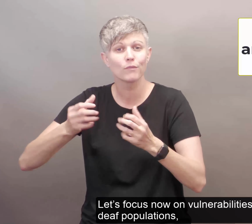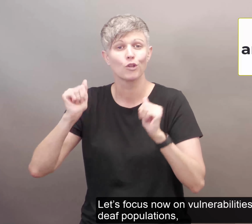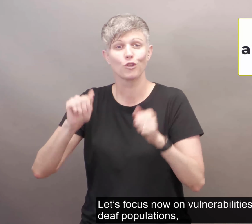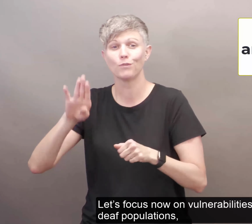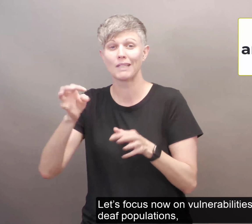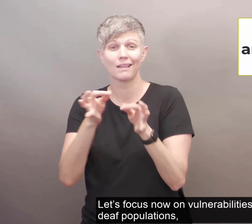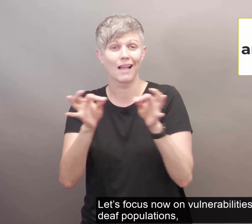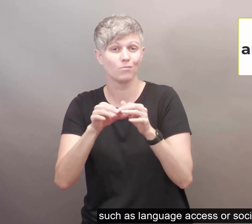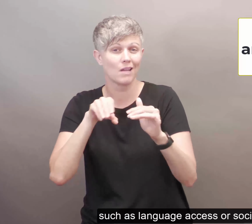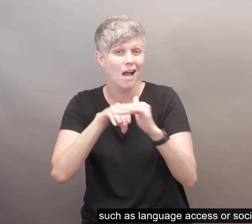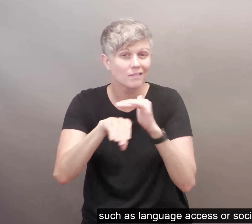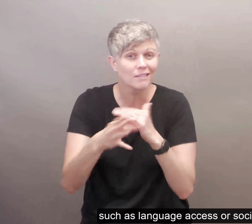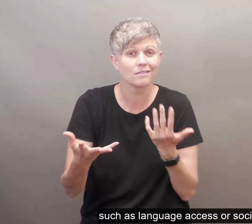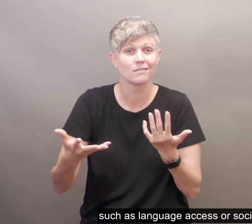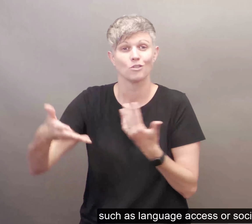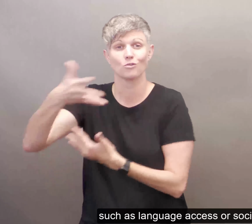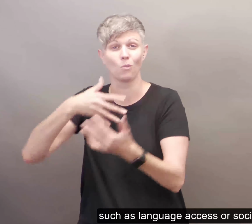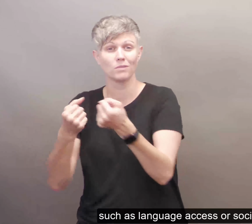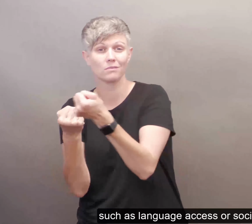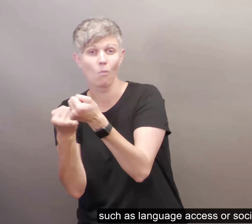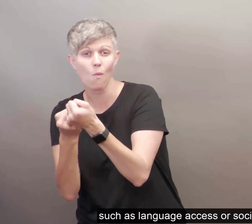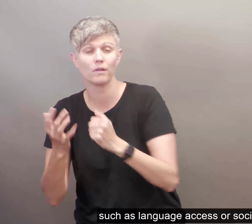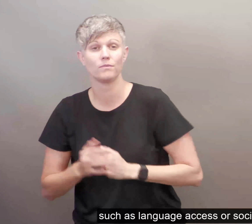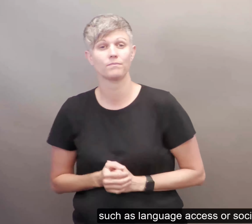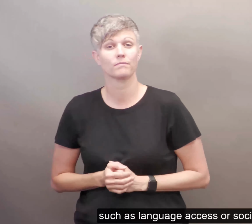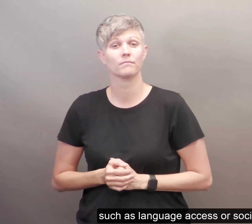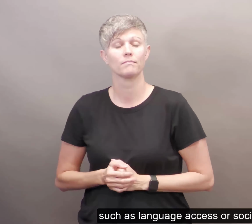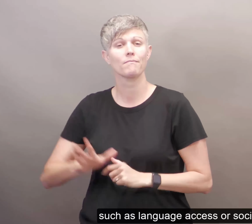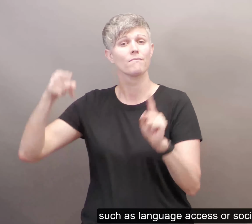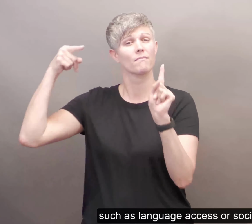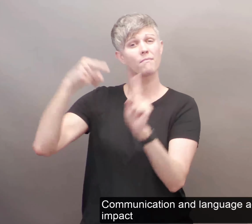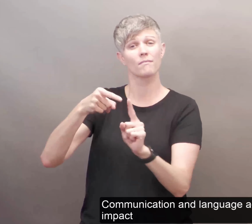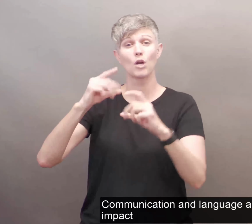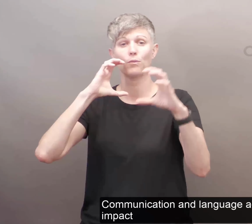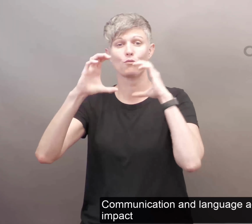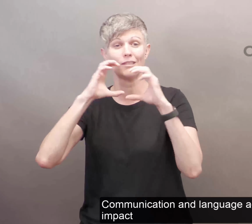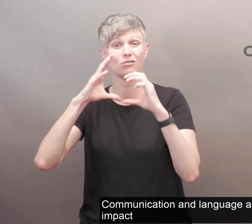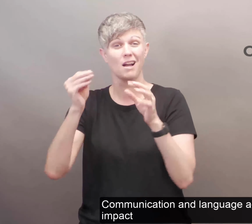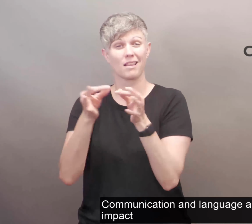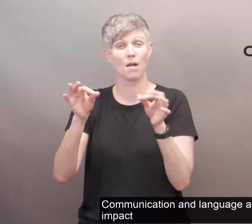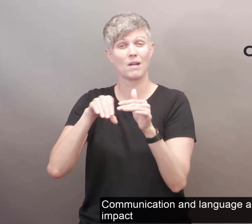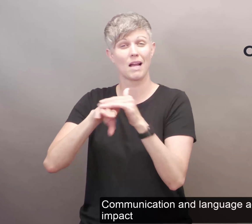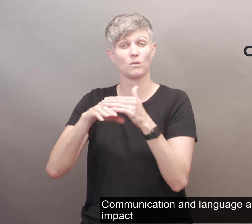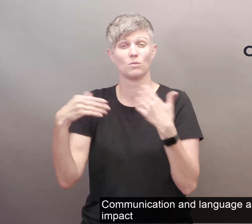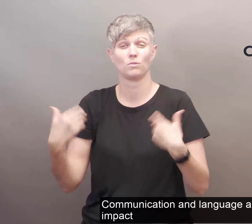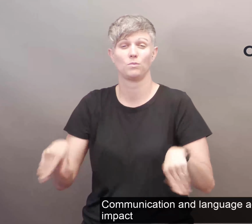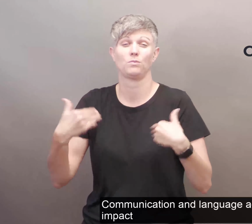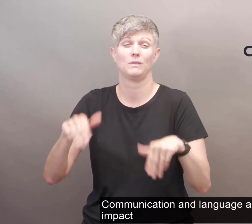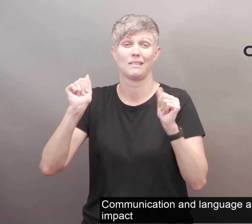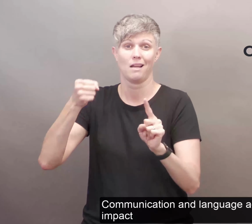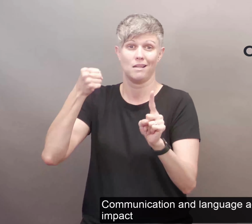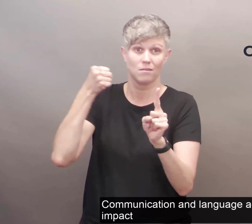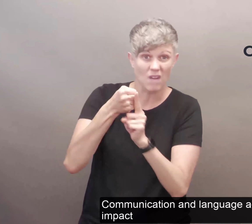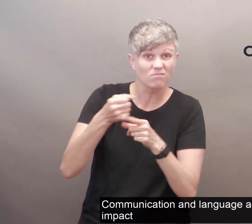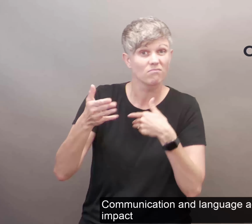or social support. It may be difficult for victims to report their abuse when there is no interpreter or